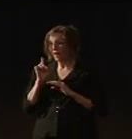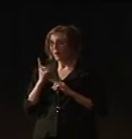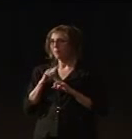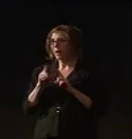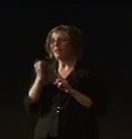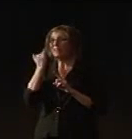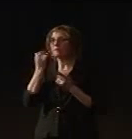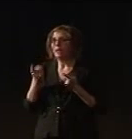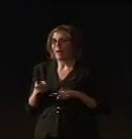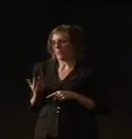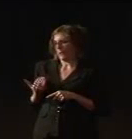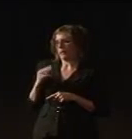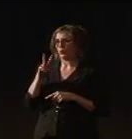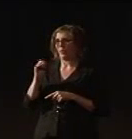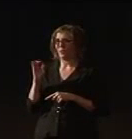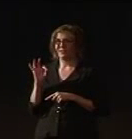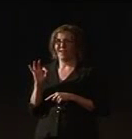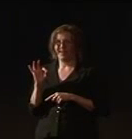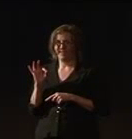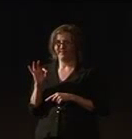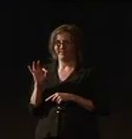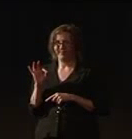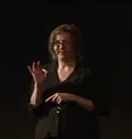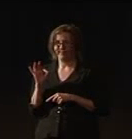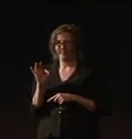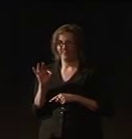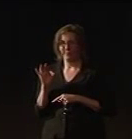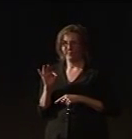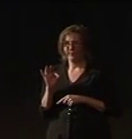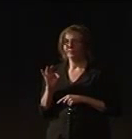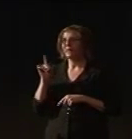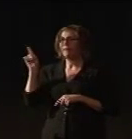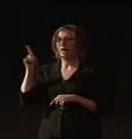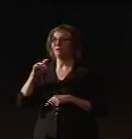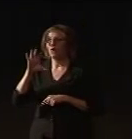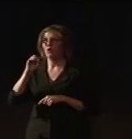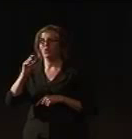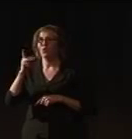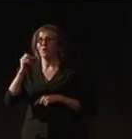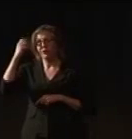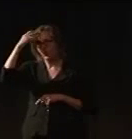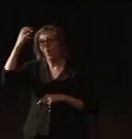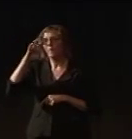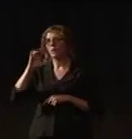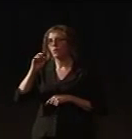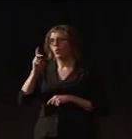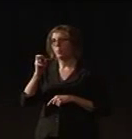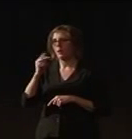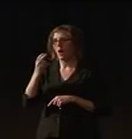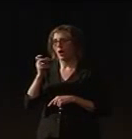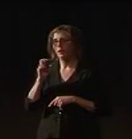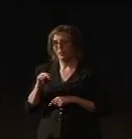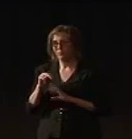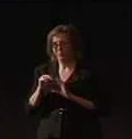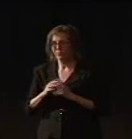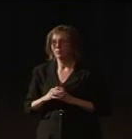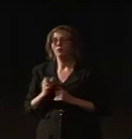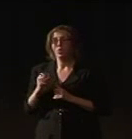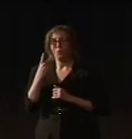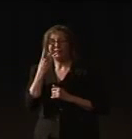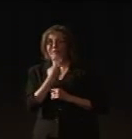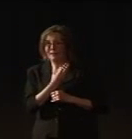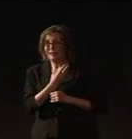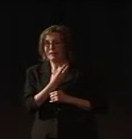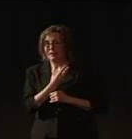see, and I hope you can capture, just because of the way the film is made, some of the situation of tension. Here you are going to see the